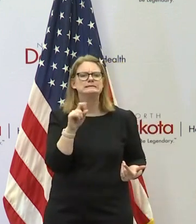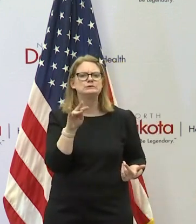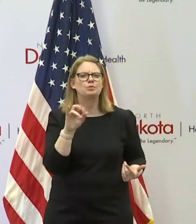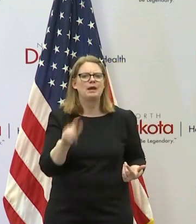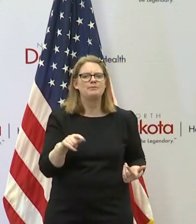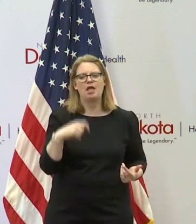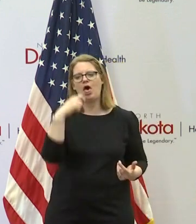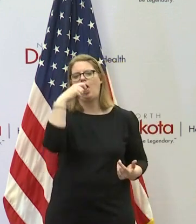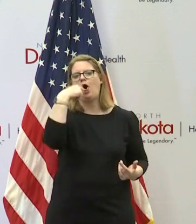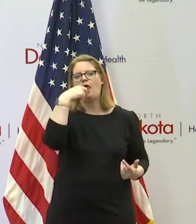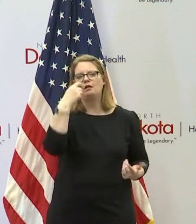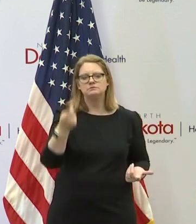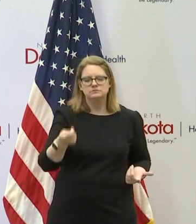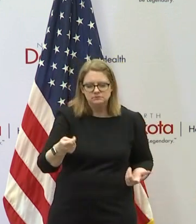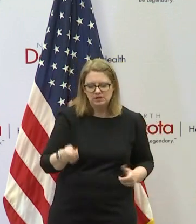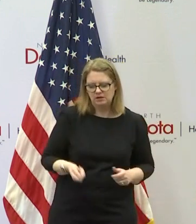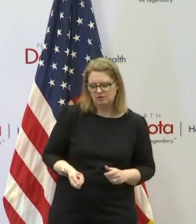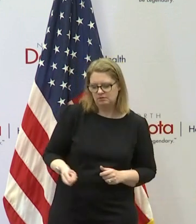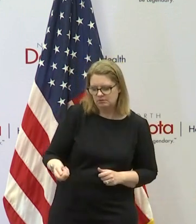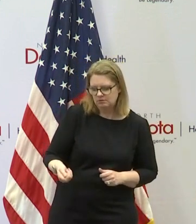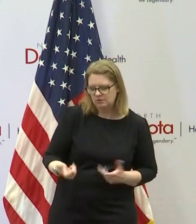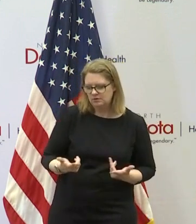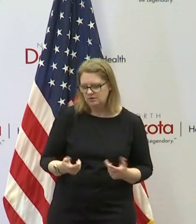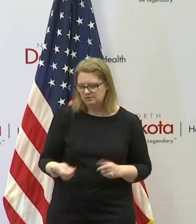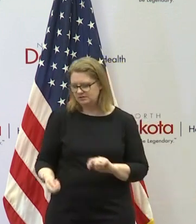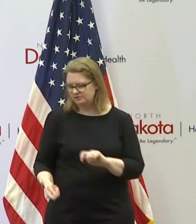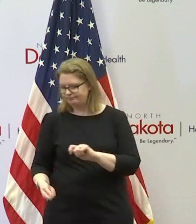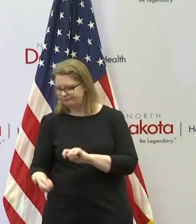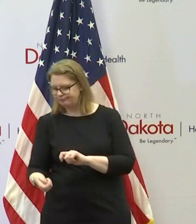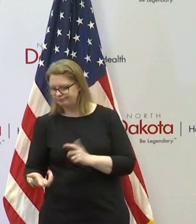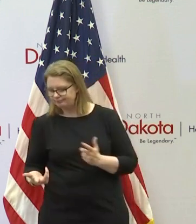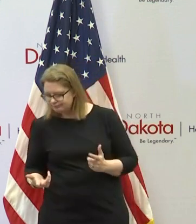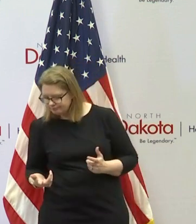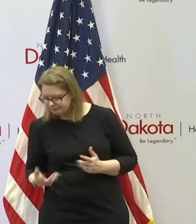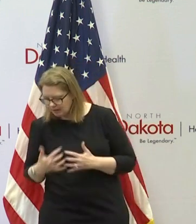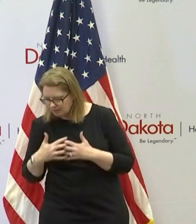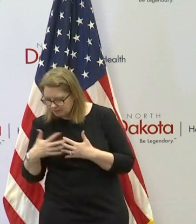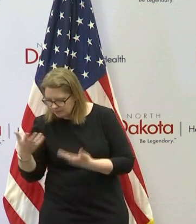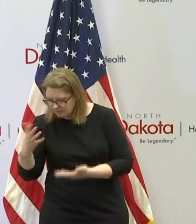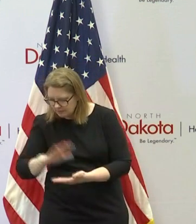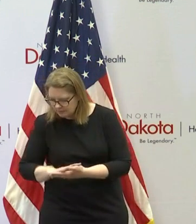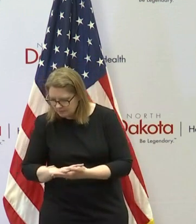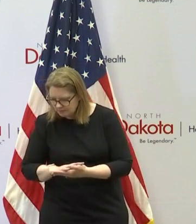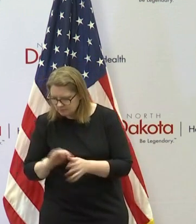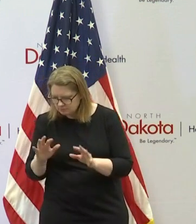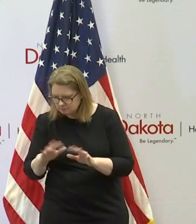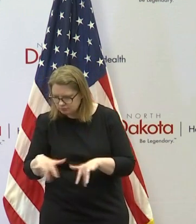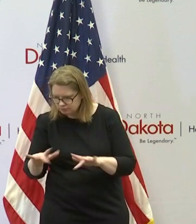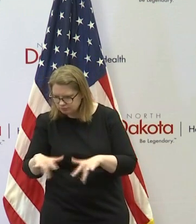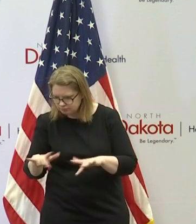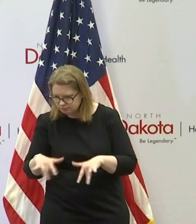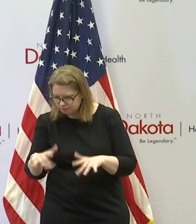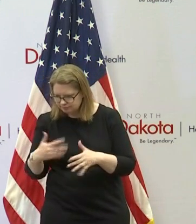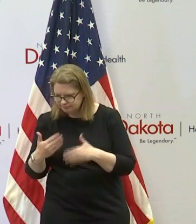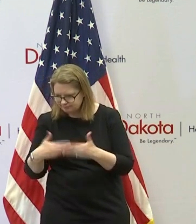I mean, you take the test, and then without a hood, without a lab, you put it in, the box closes, and that becomes the